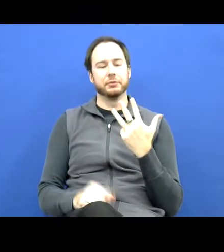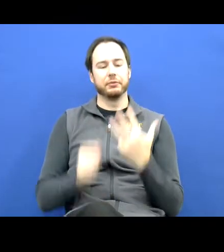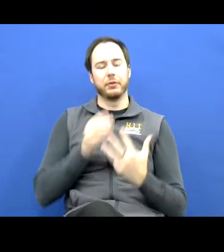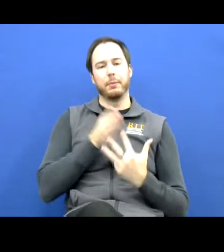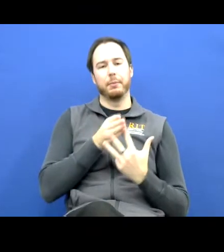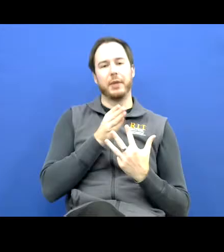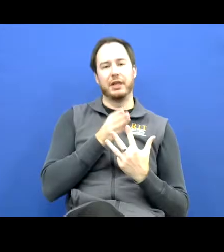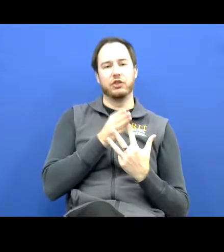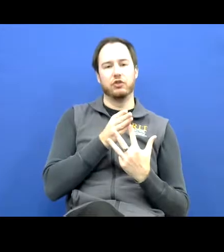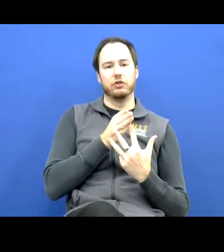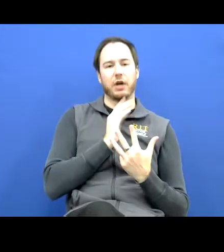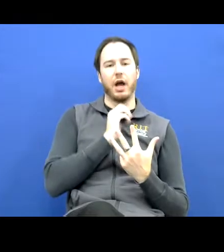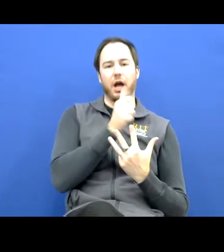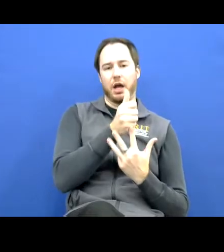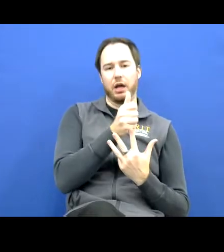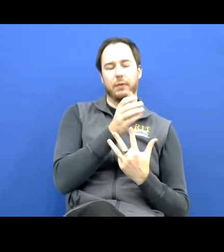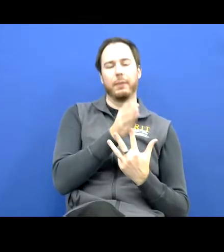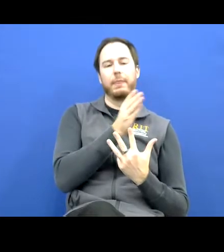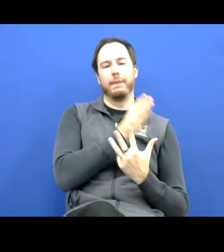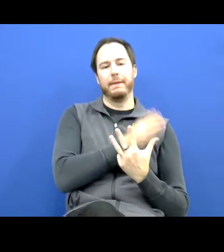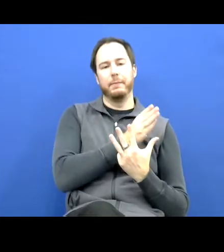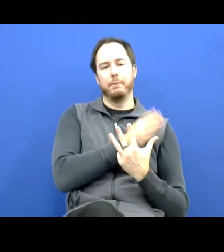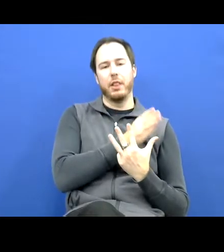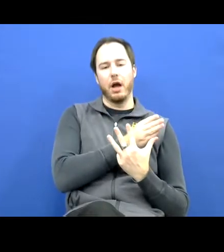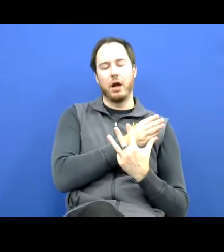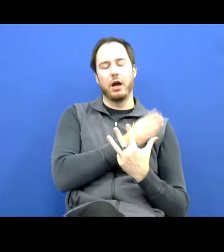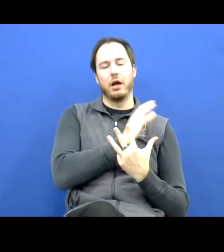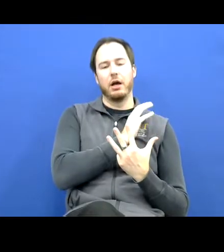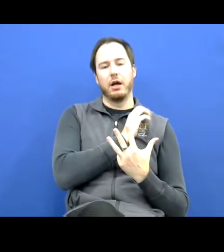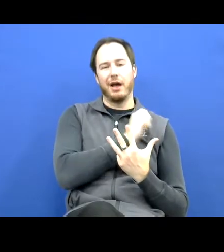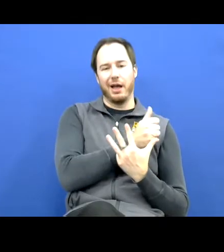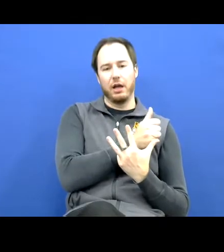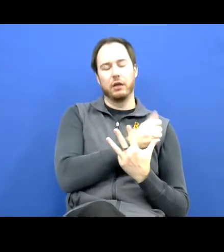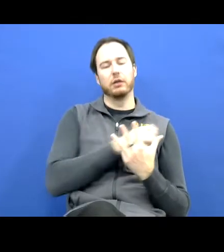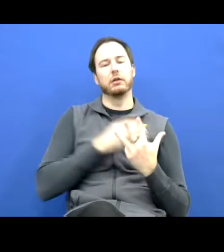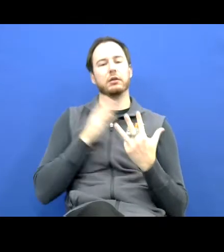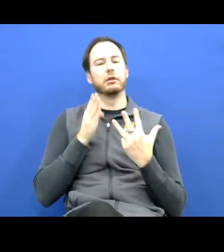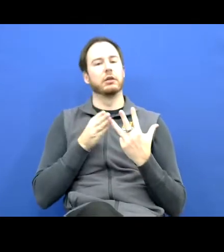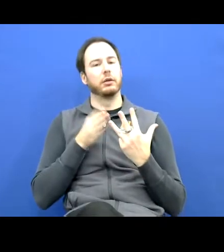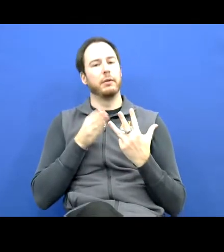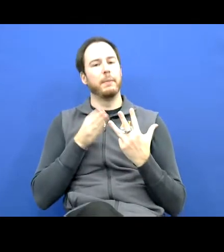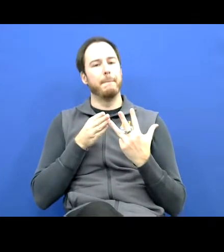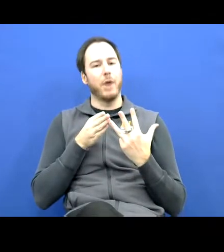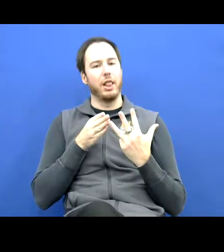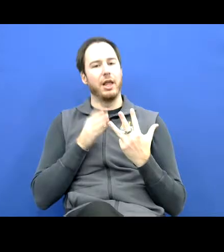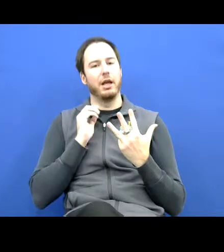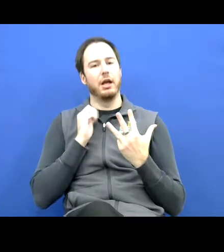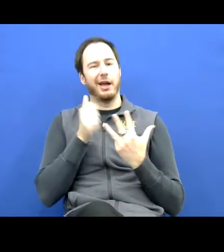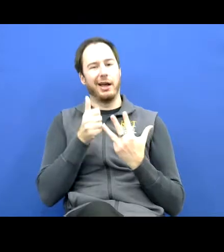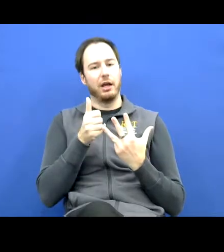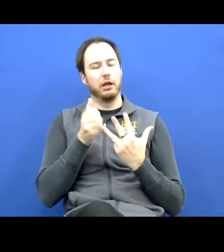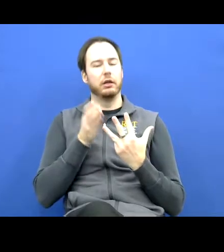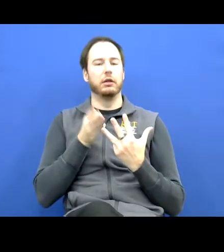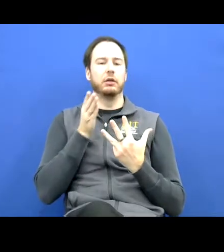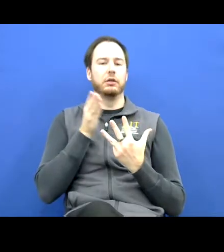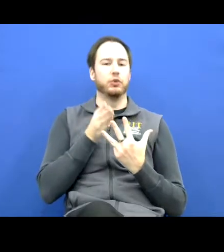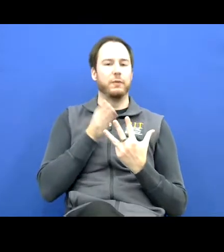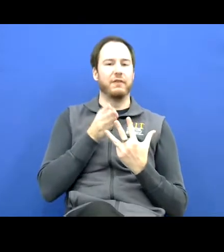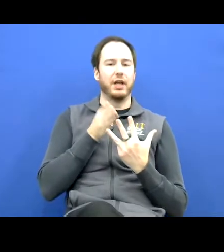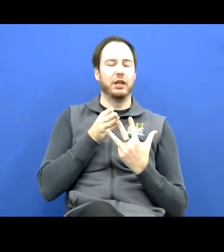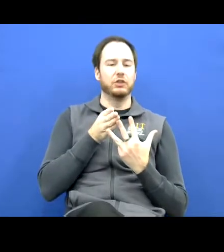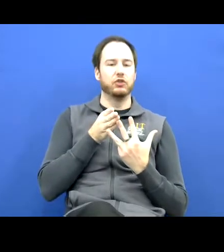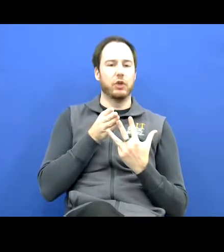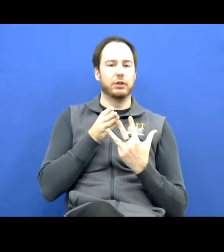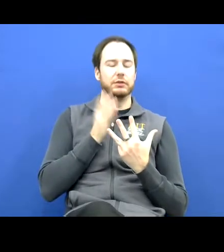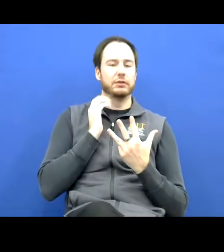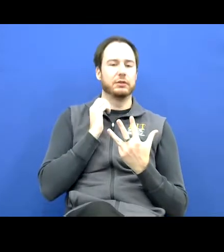Councilmember Page, Aye. Councilmember Belanca, Aye. Councilmember Barley, Aye.